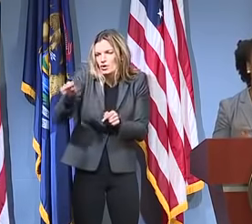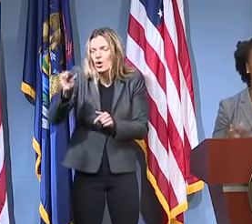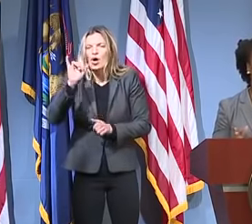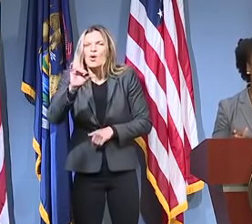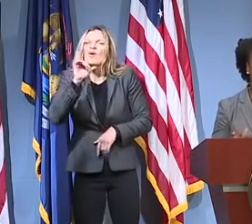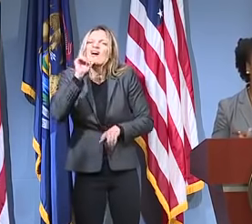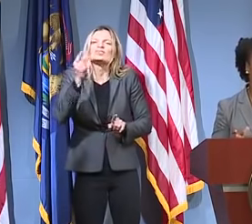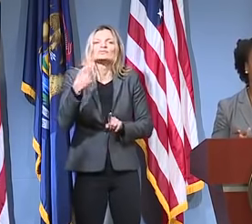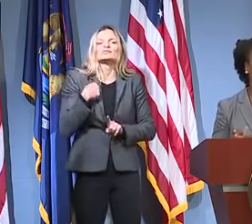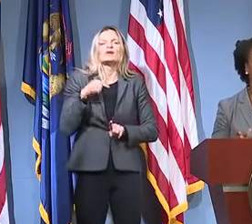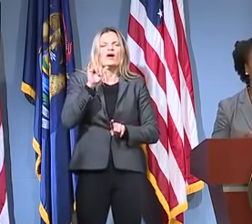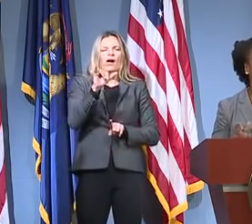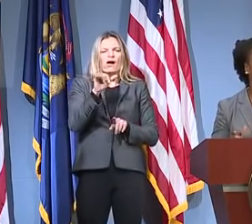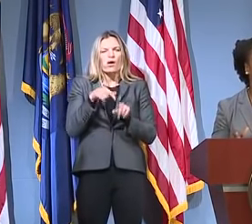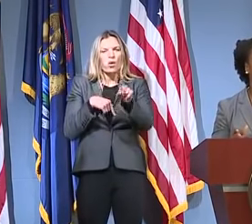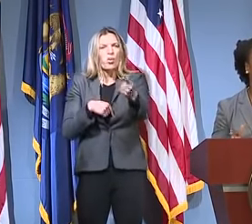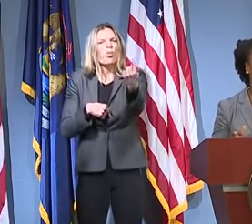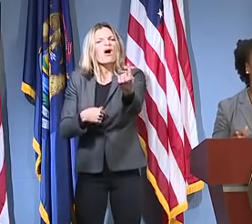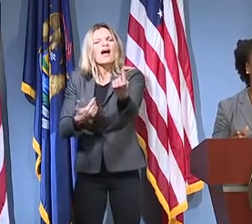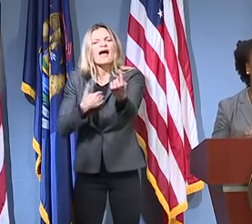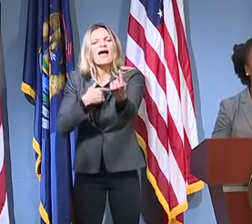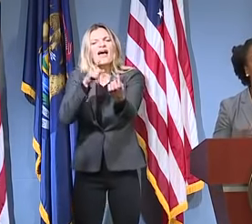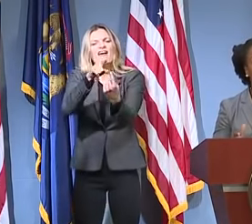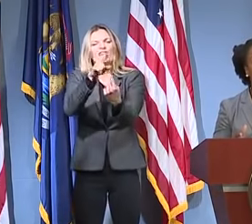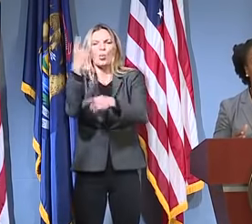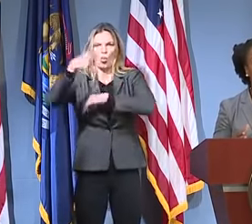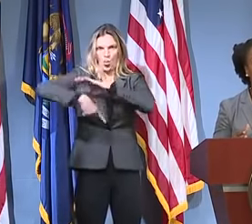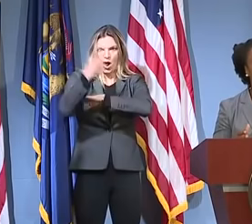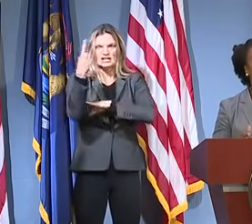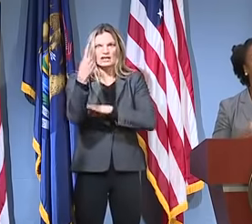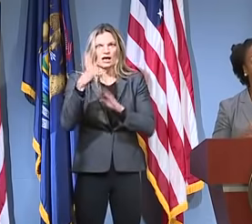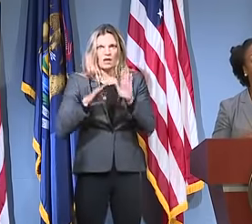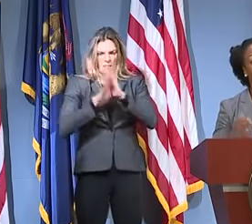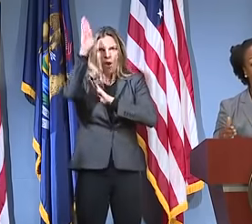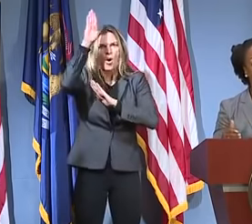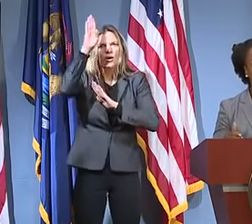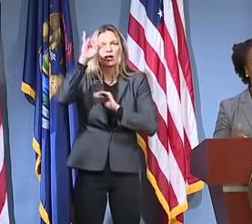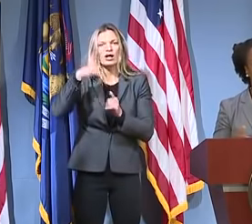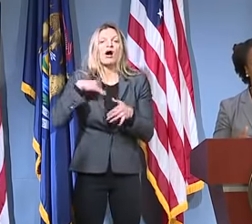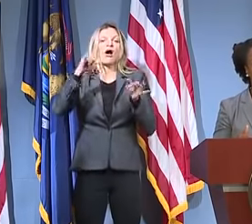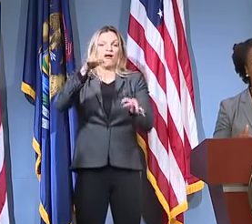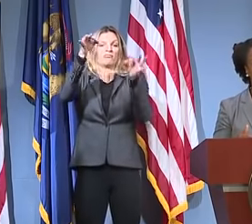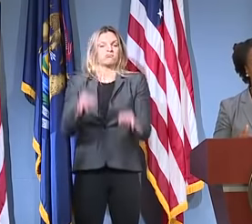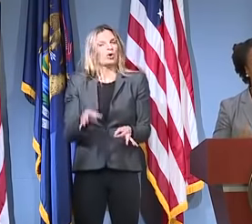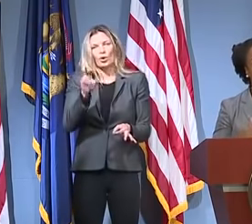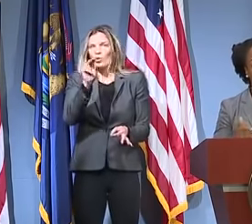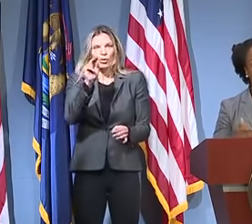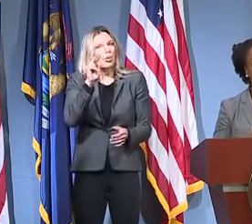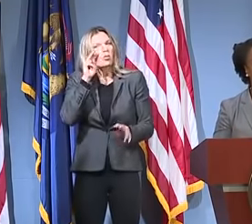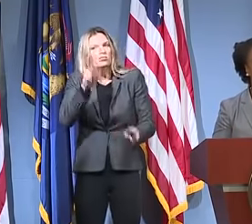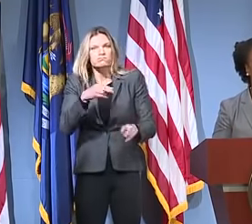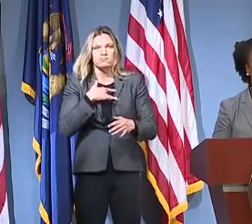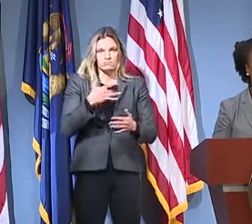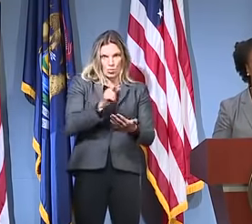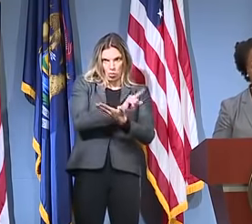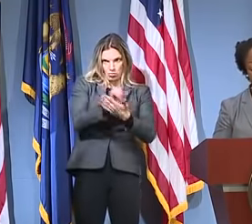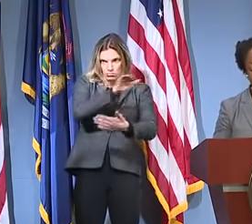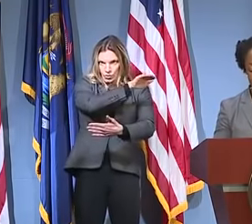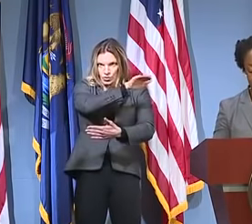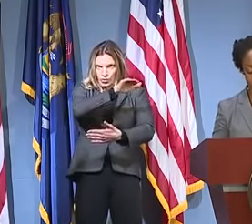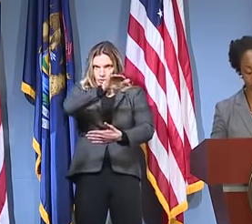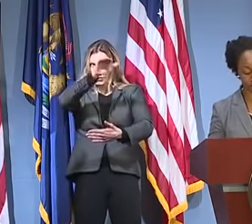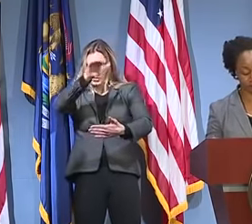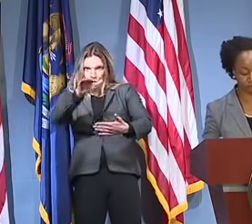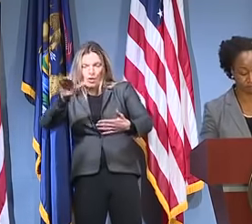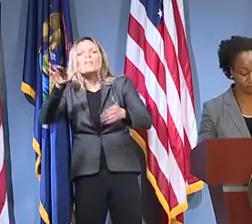percentages of positivity that change in one day. We look at it over time, and we compare ourselves to others as well. So that's how we're using the